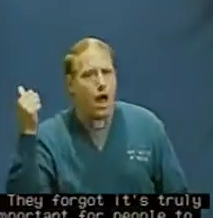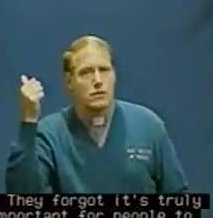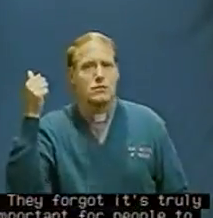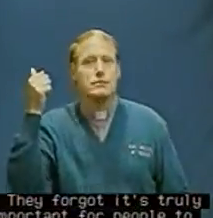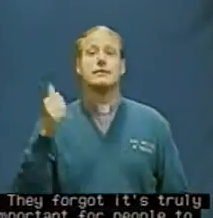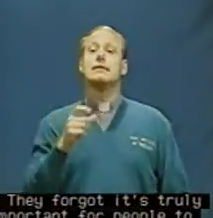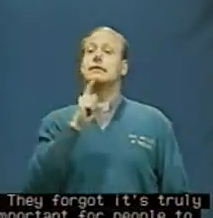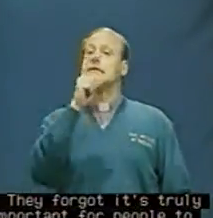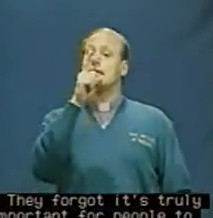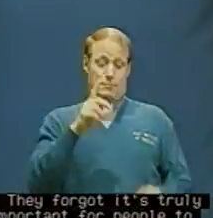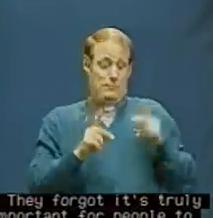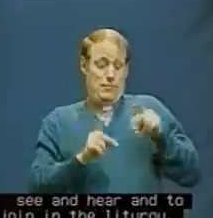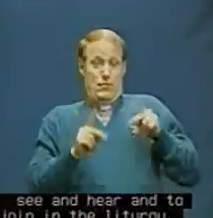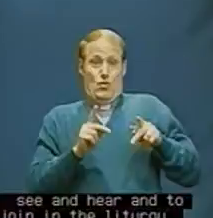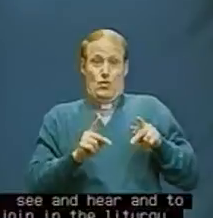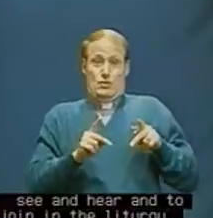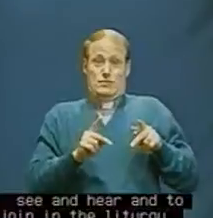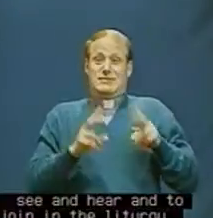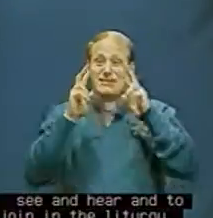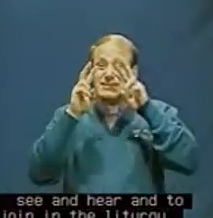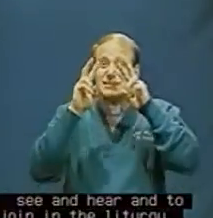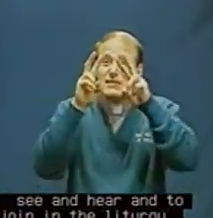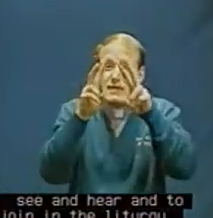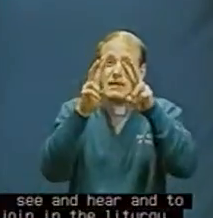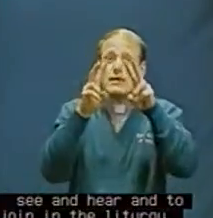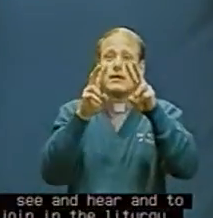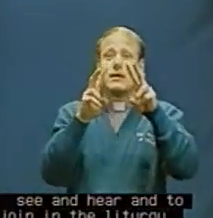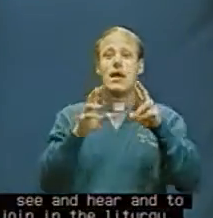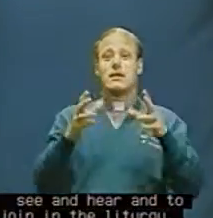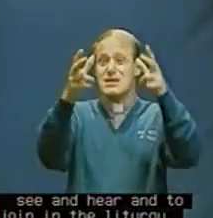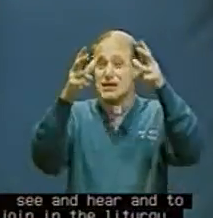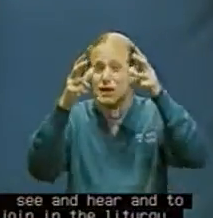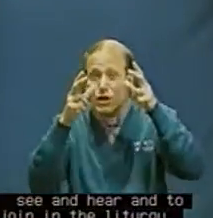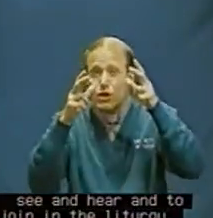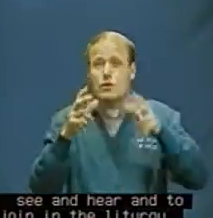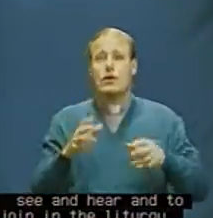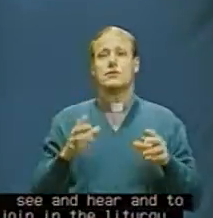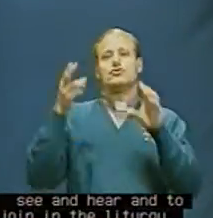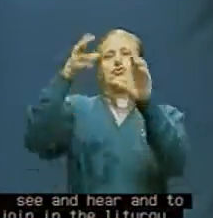They forgot it's truly important for people to see and hear and join in the liturgy.